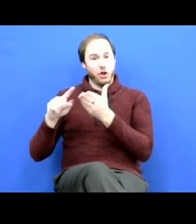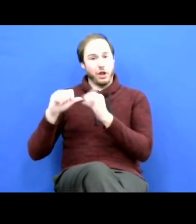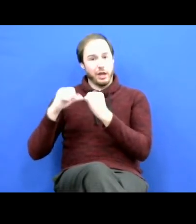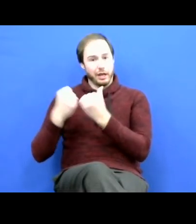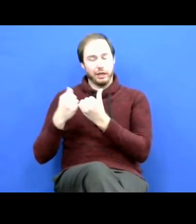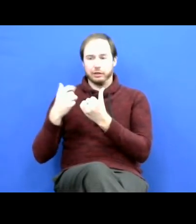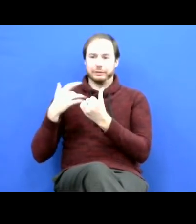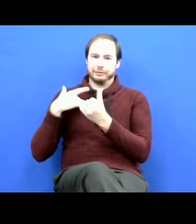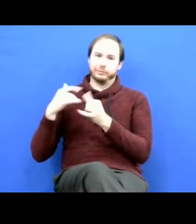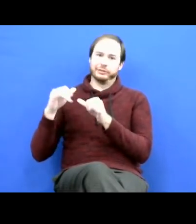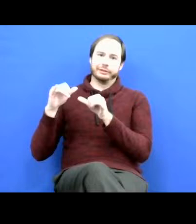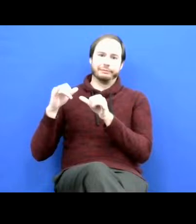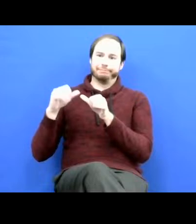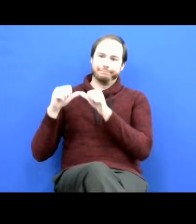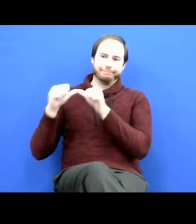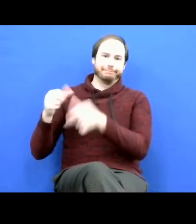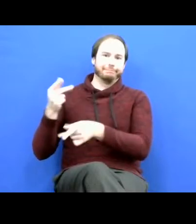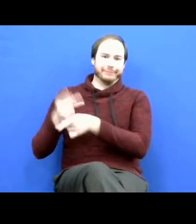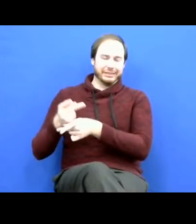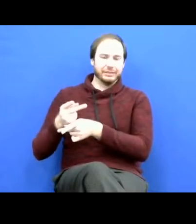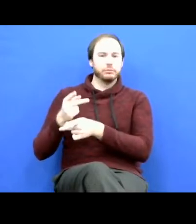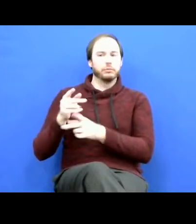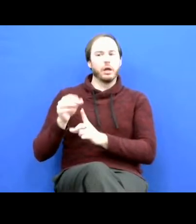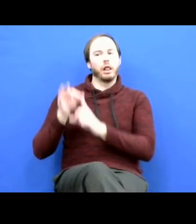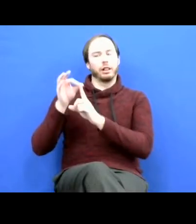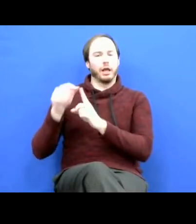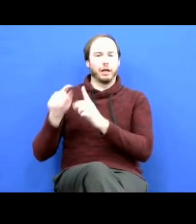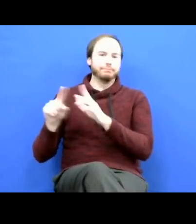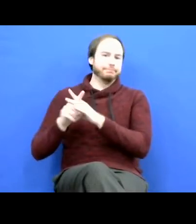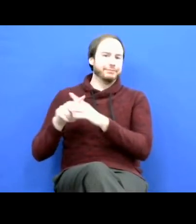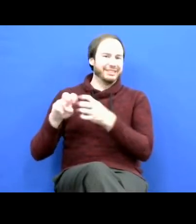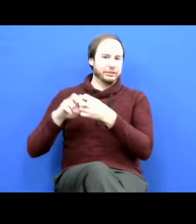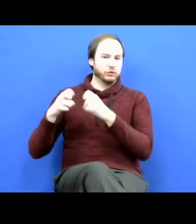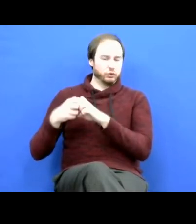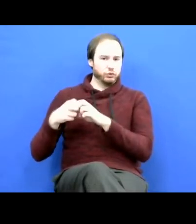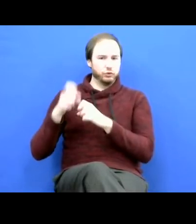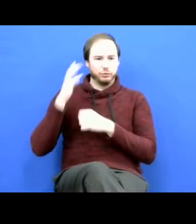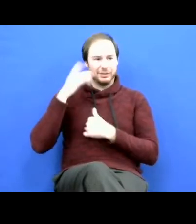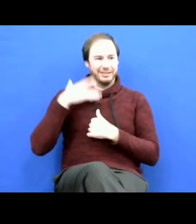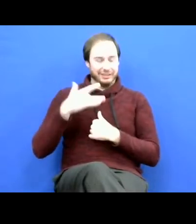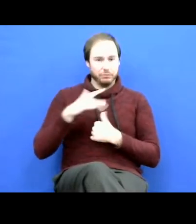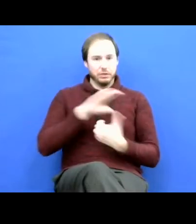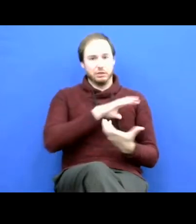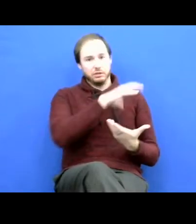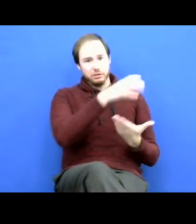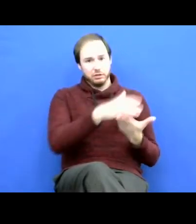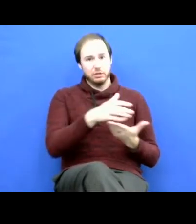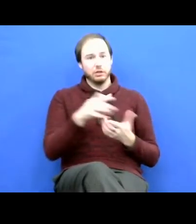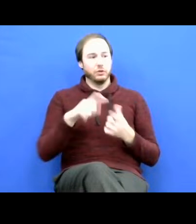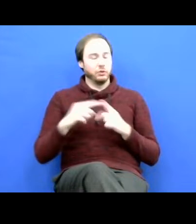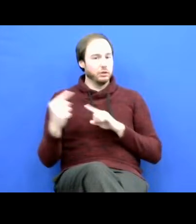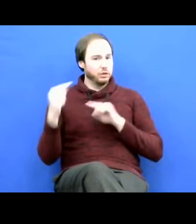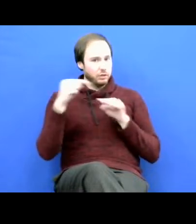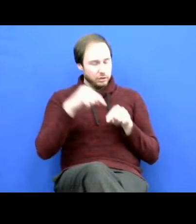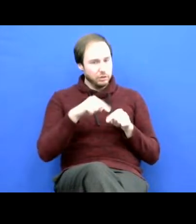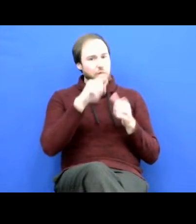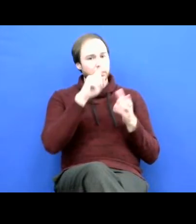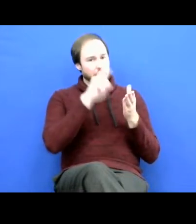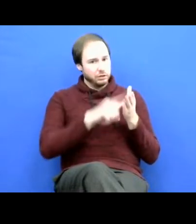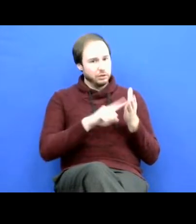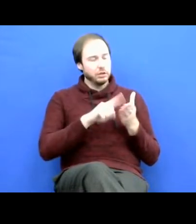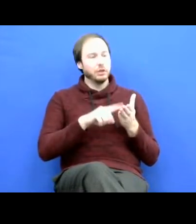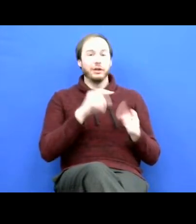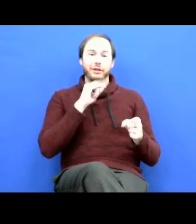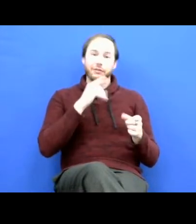with that firm. Right. Because again, the amount of work that then takes to get the new firm up